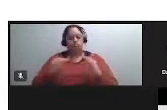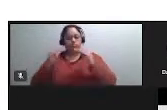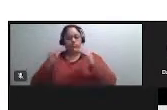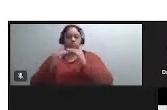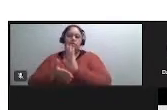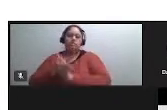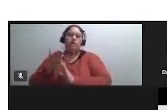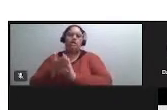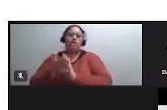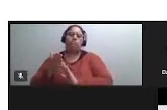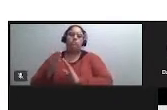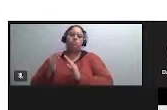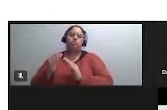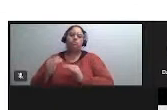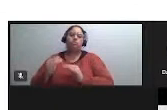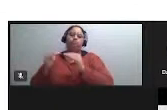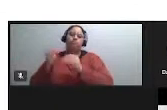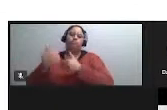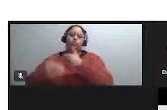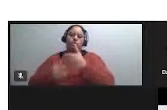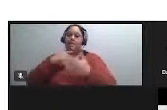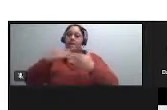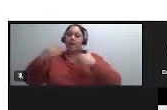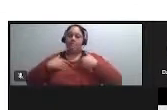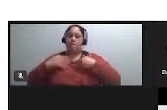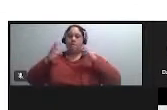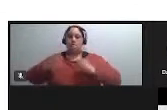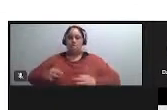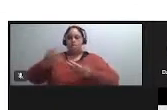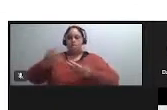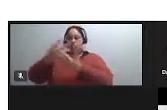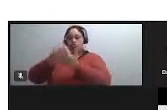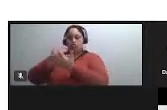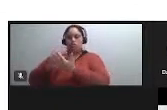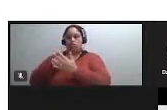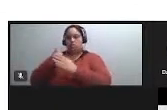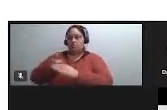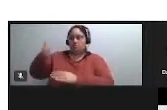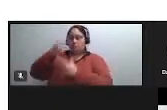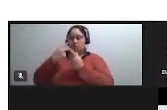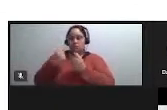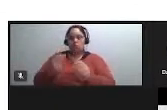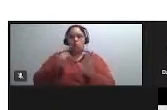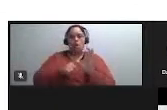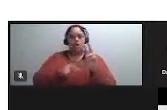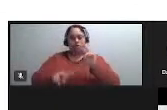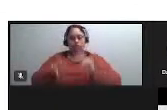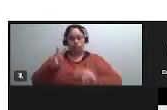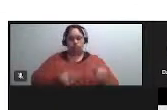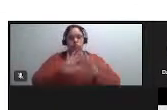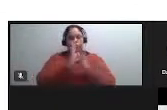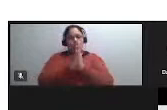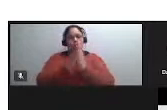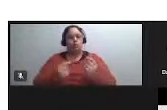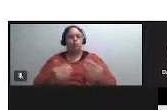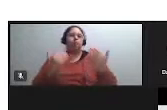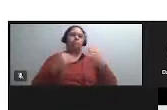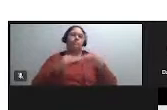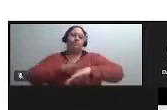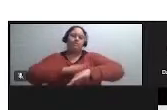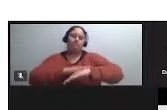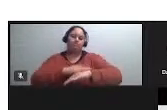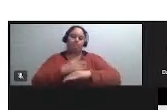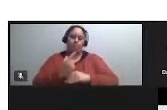operating procedures, meaning they would have been administratively properly vetted by a senior, quality assured, and all of this would have been done within the